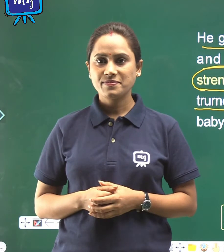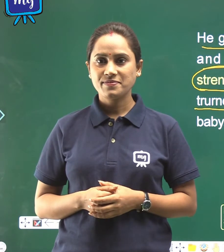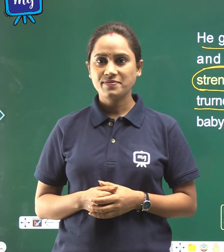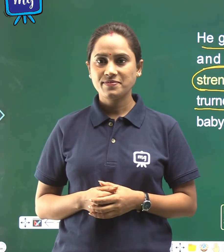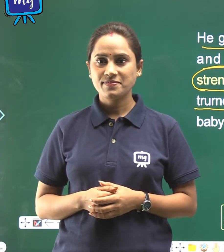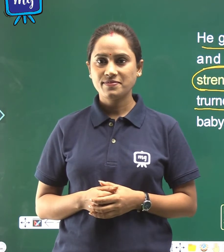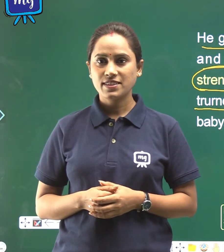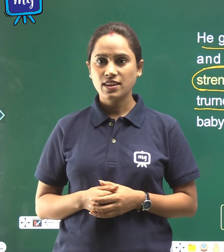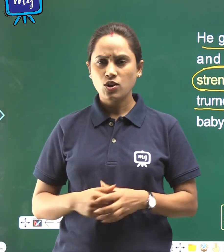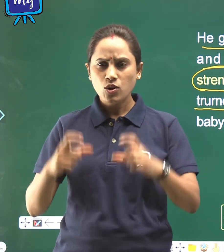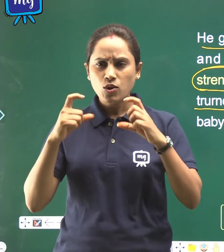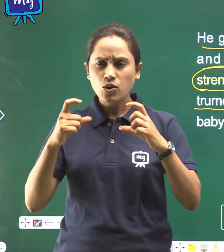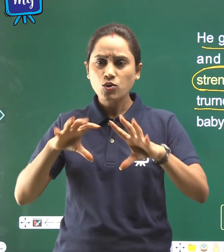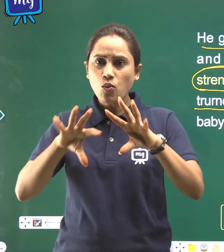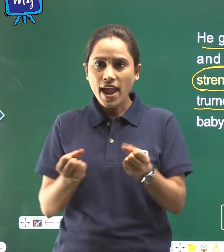to handle